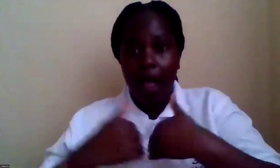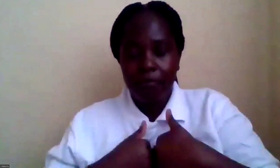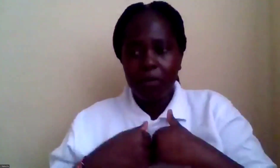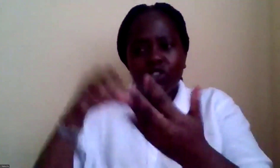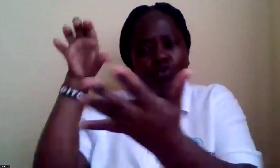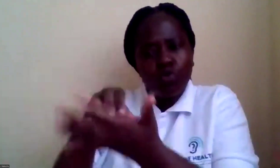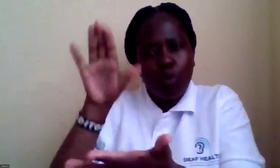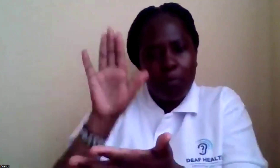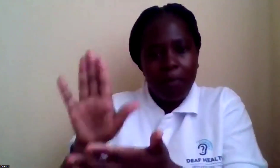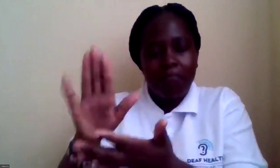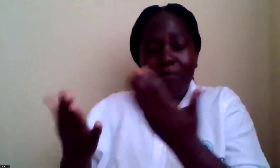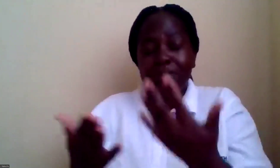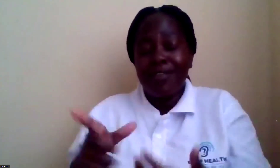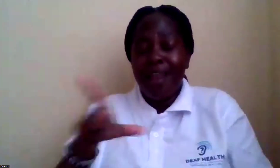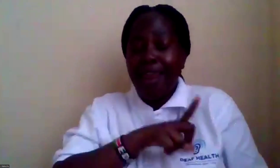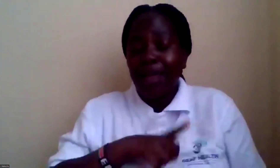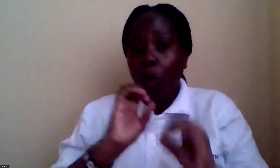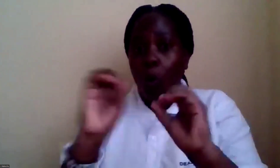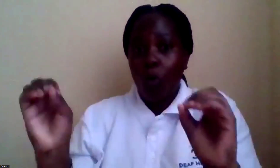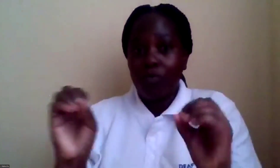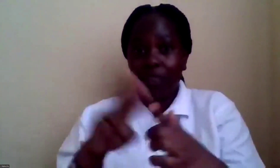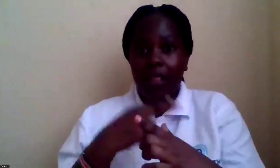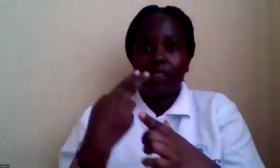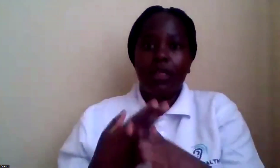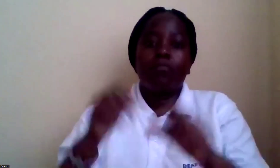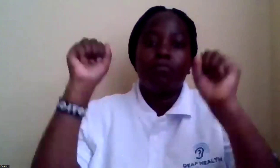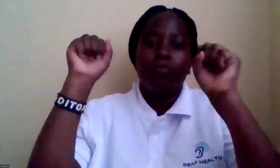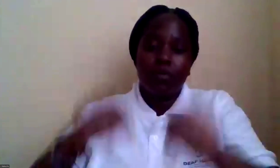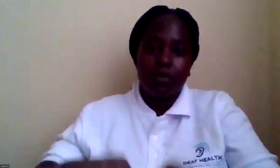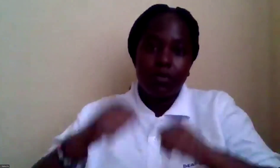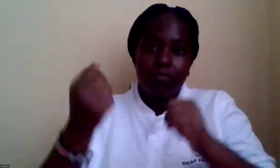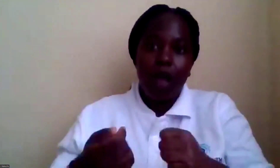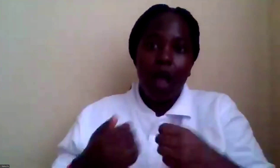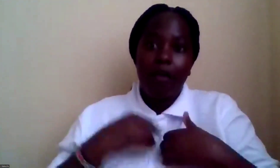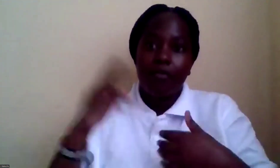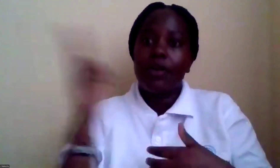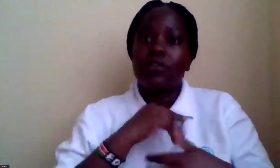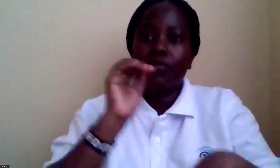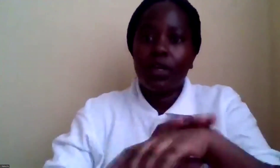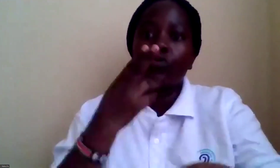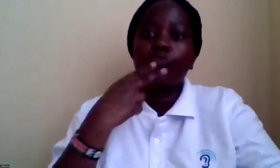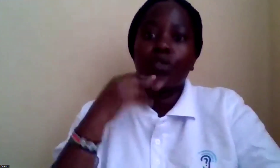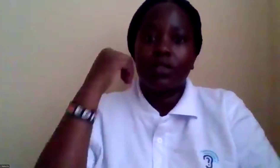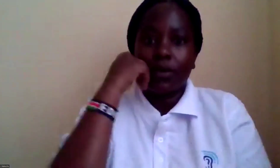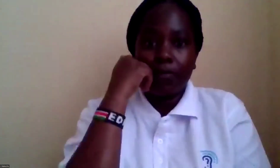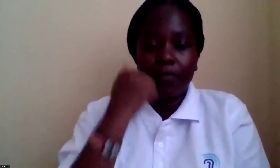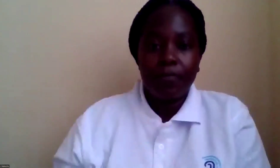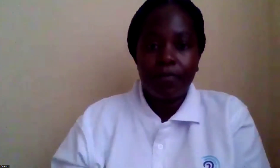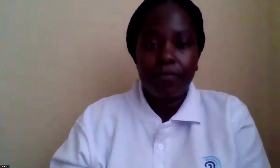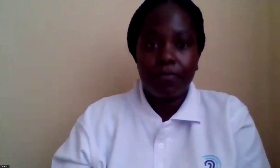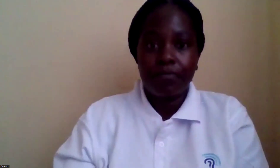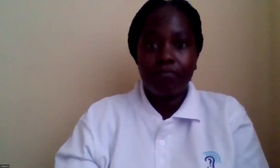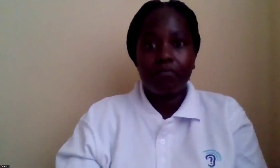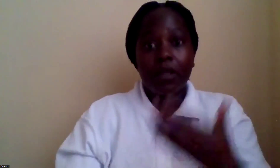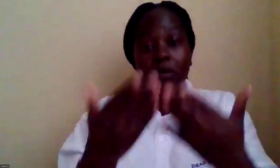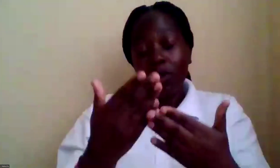bit unlucky, then this could be increasing your risk of getting diabetes. So I think a safer word to